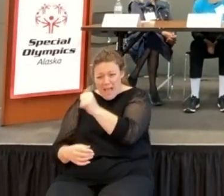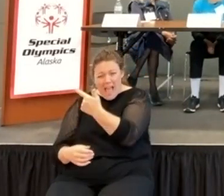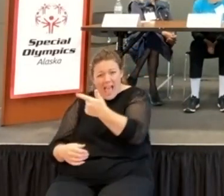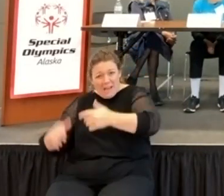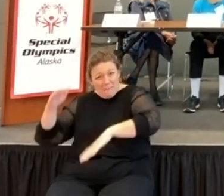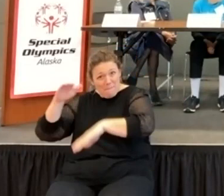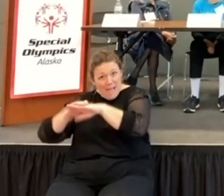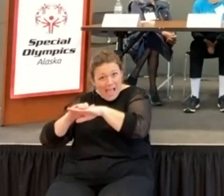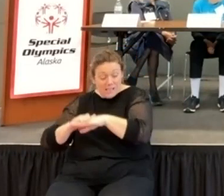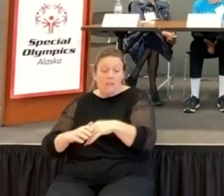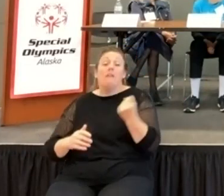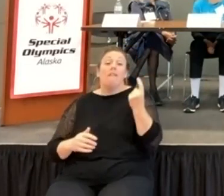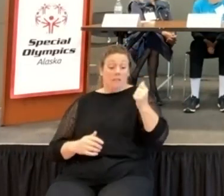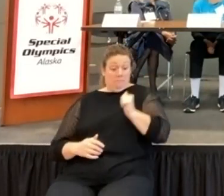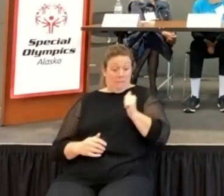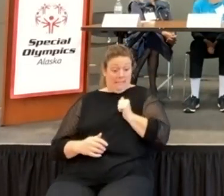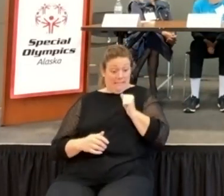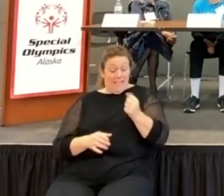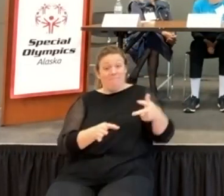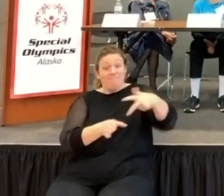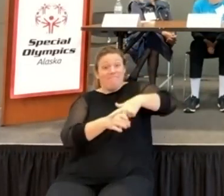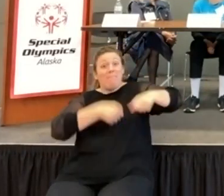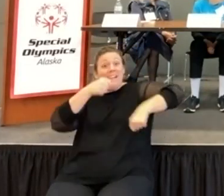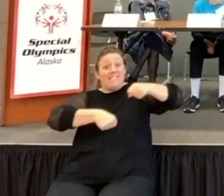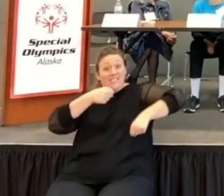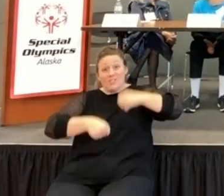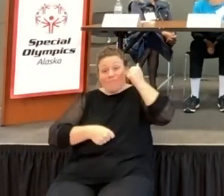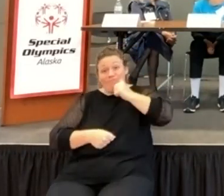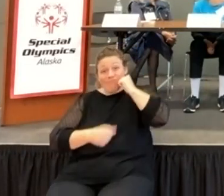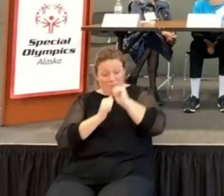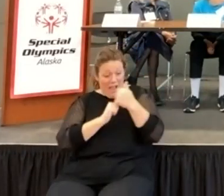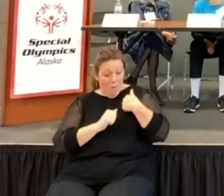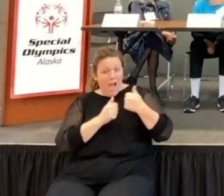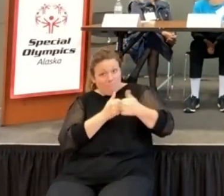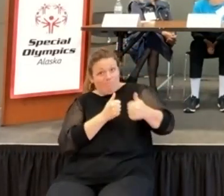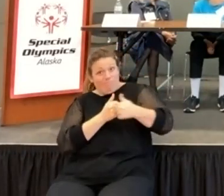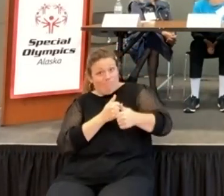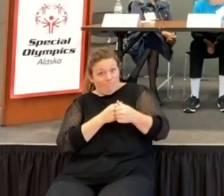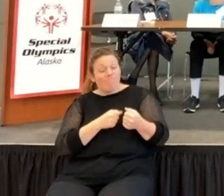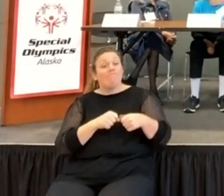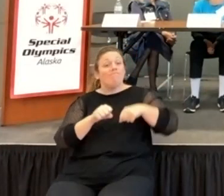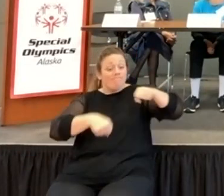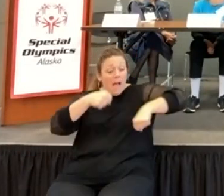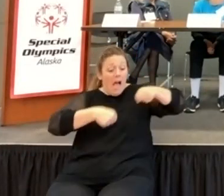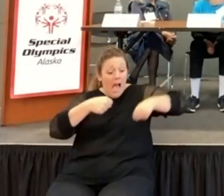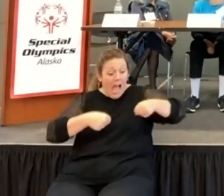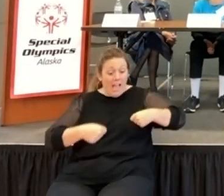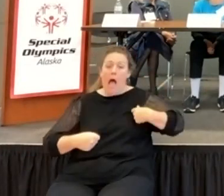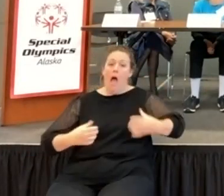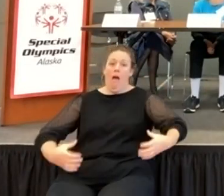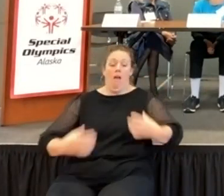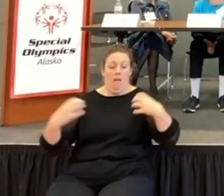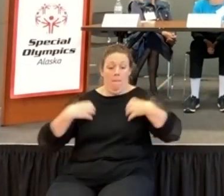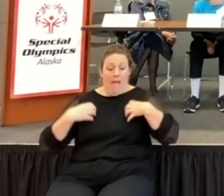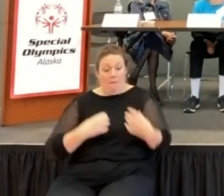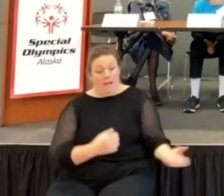bag on this side, and I put 1 bag on this side on my bike. And then I put a satchel on my back and pray to the Lord that I